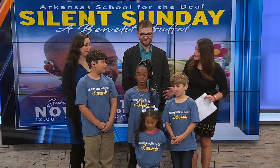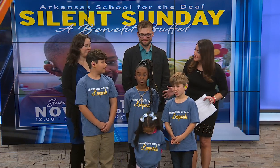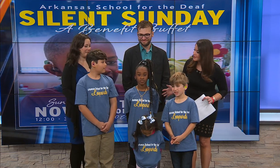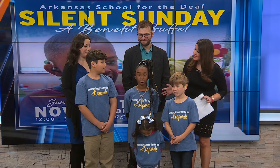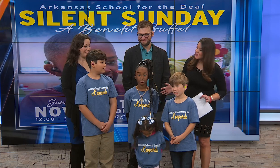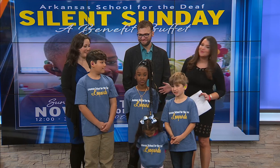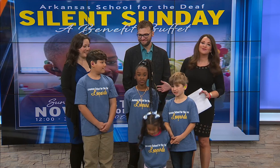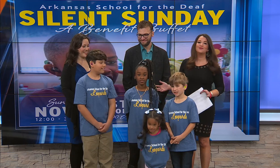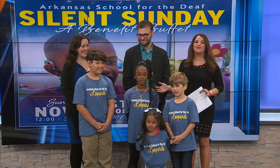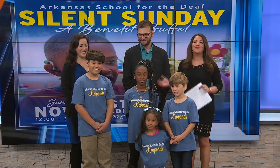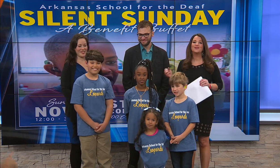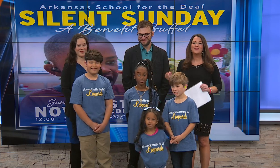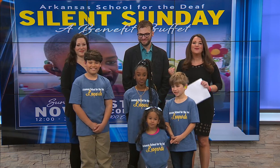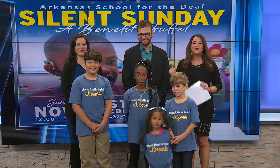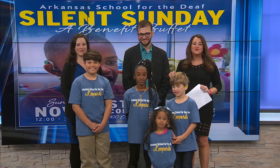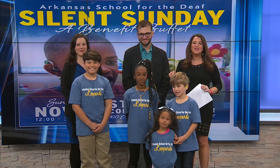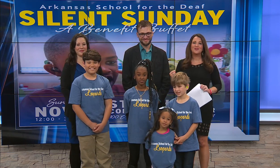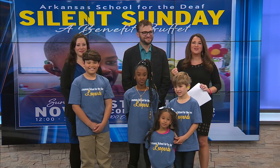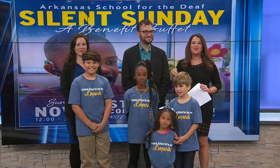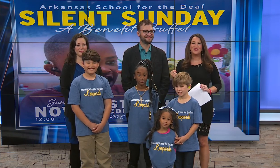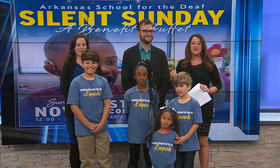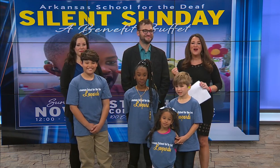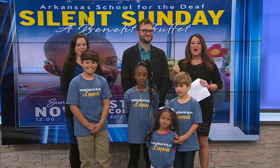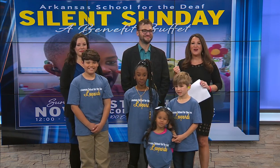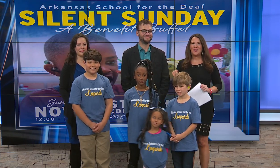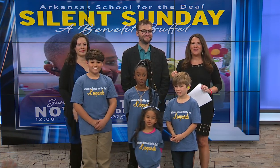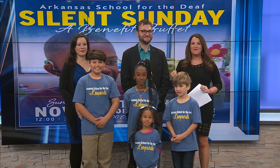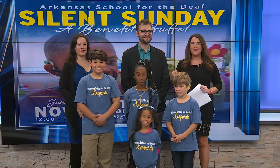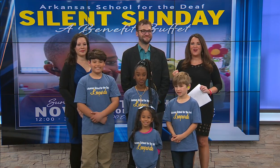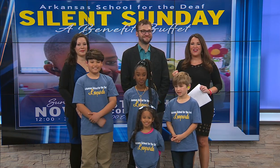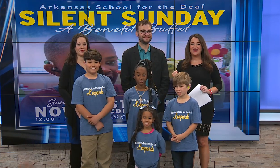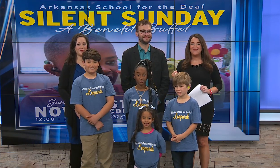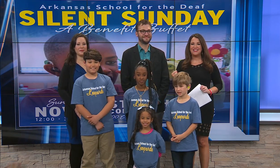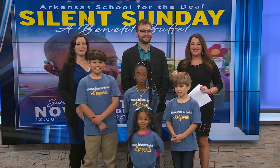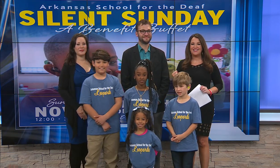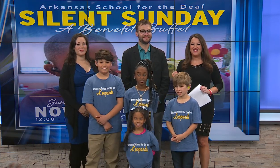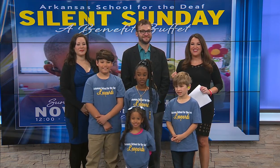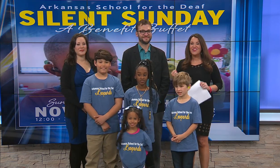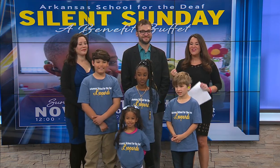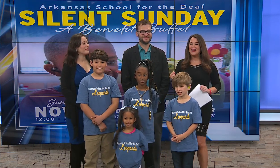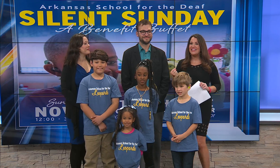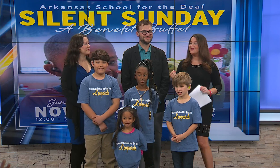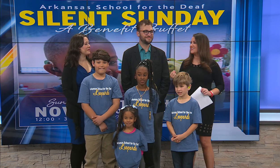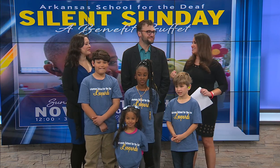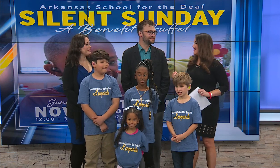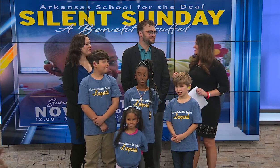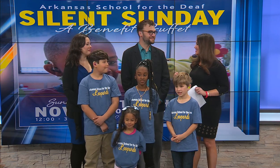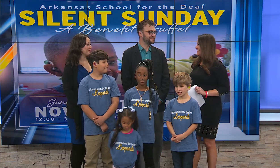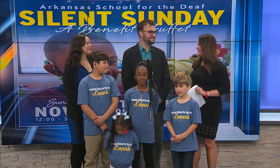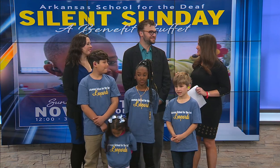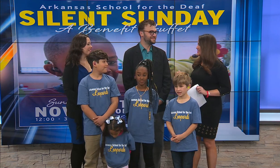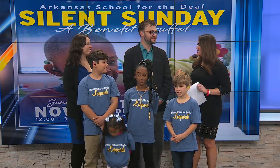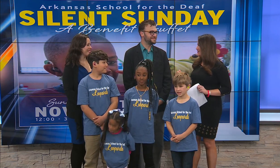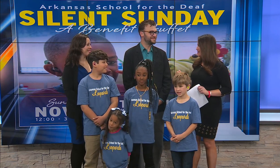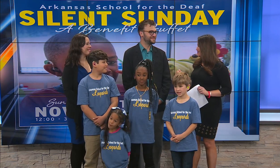students from the school who have brought so much joy to our studio are here with more on the amazing event. 30 years of Silent Sunday, just incredible.